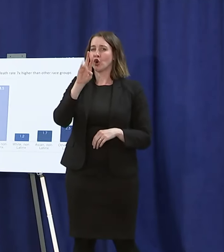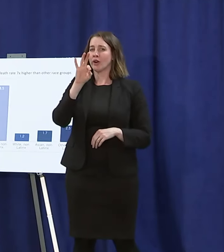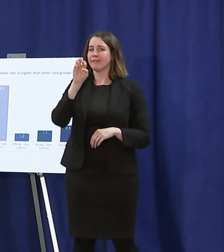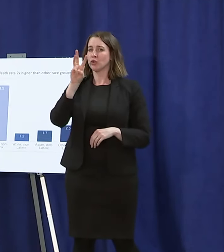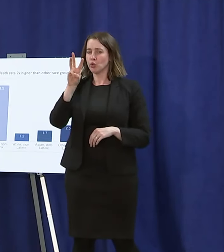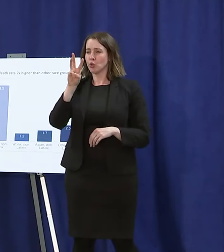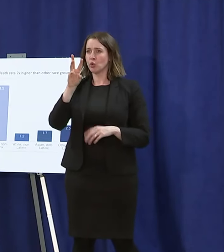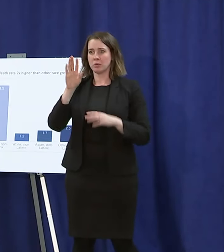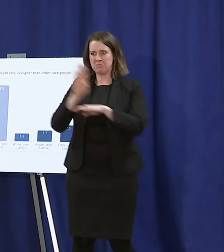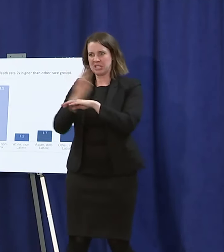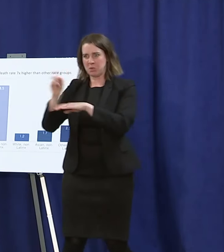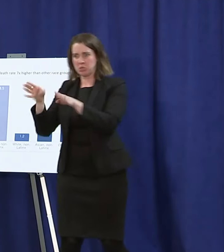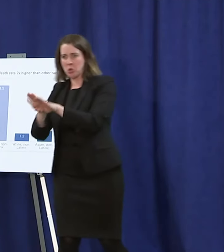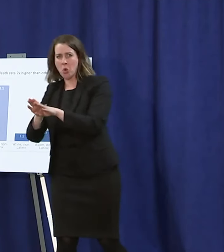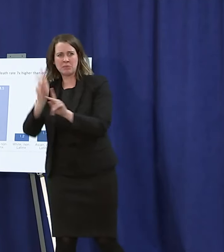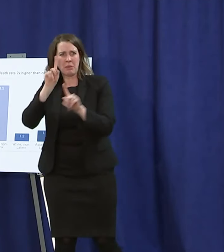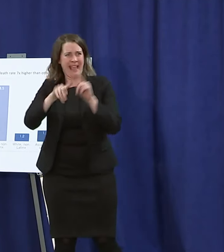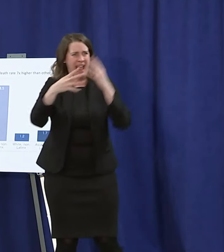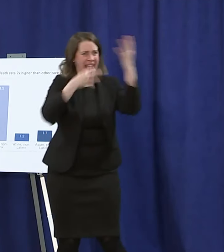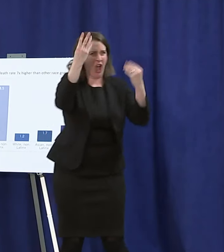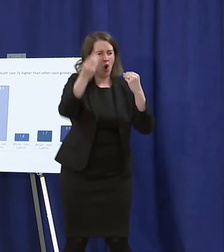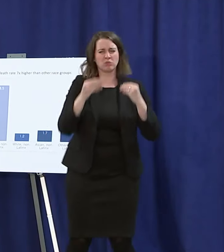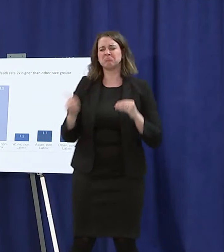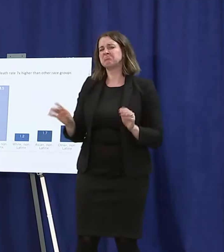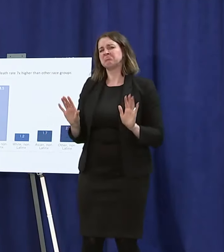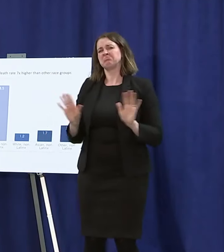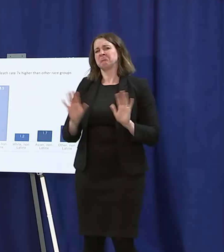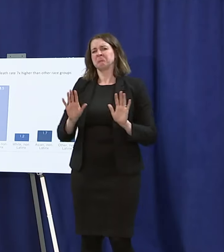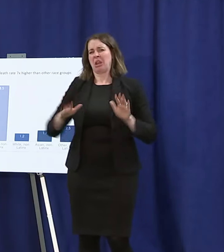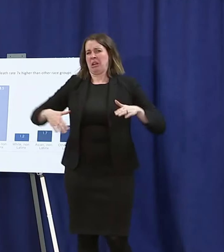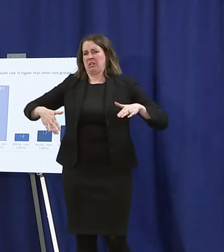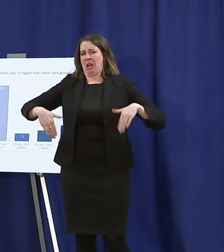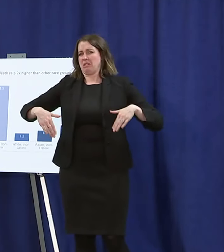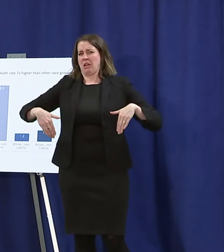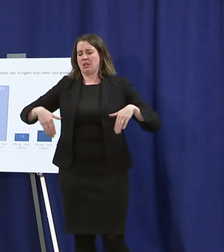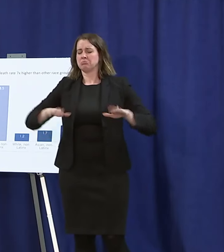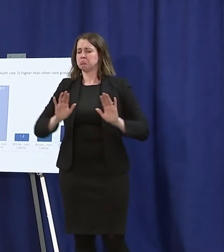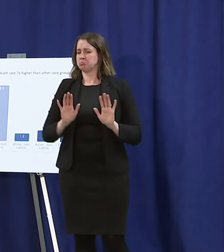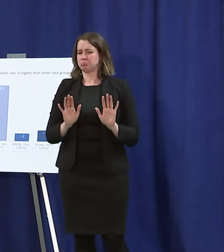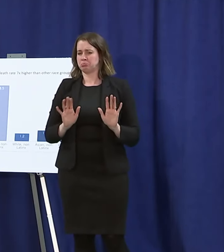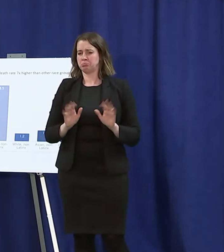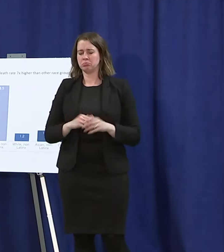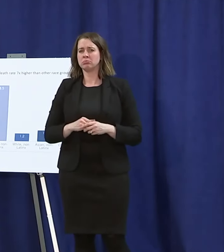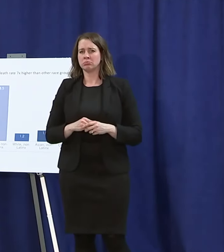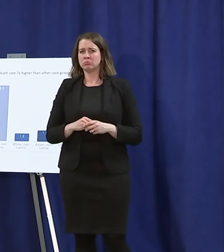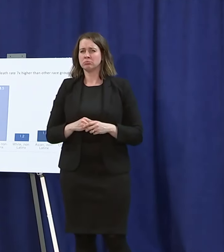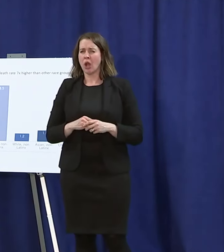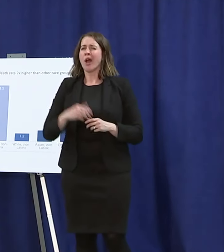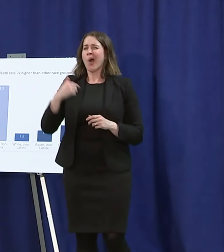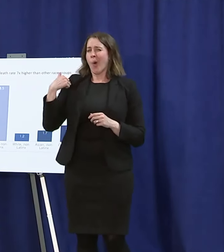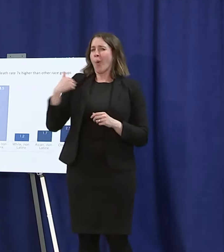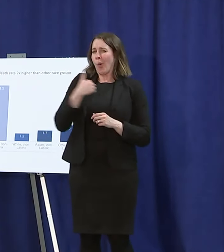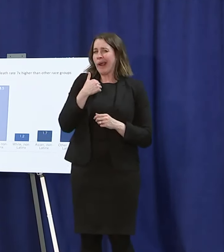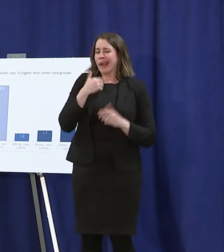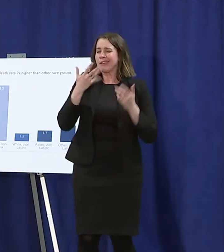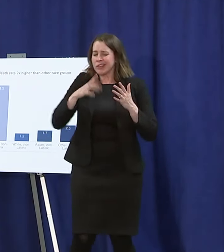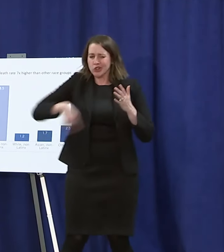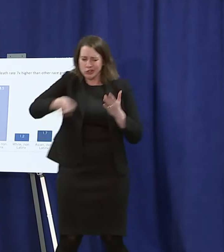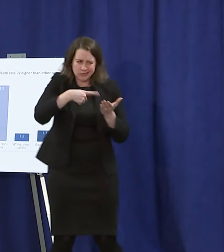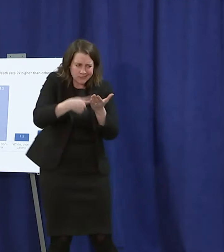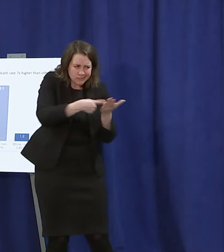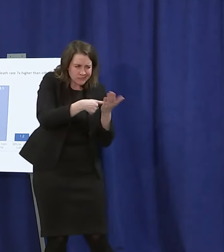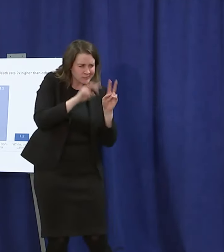I mean, I don't think that we need that yet, although we are looking at certain kinds of businesses